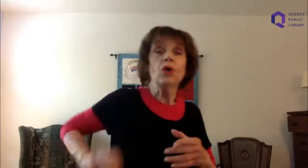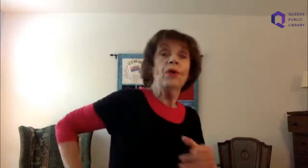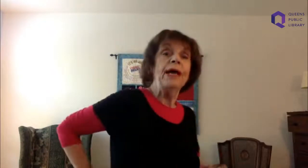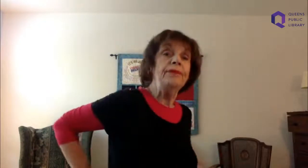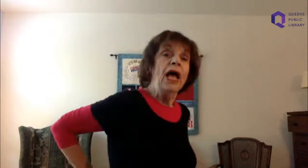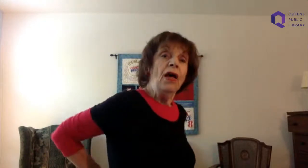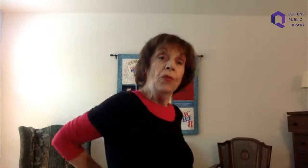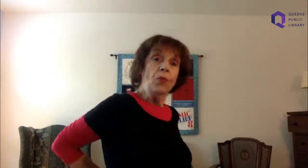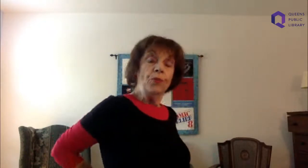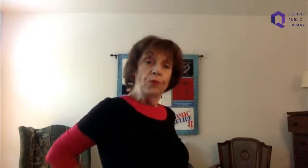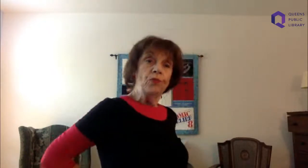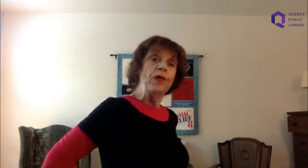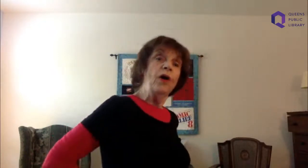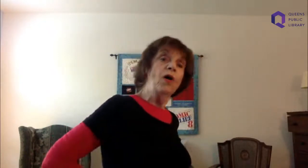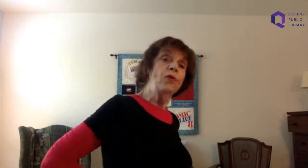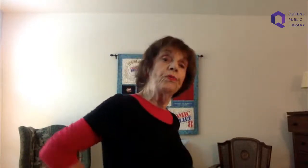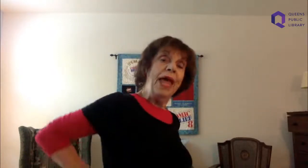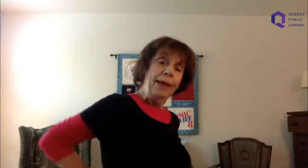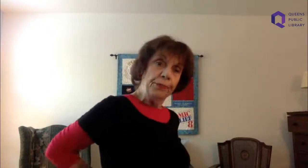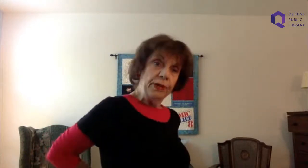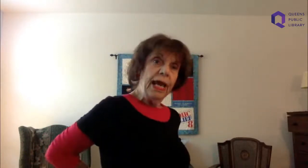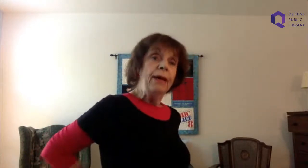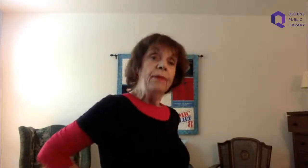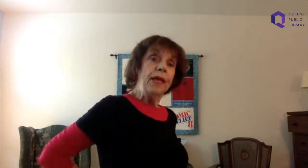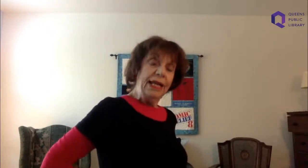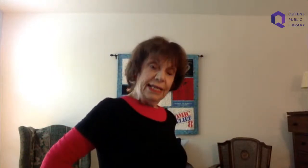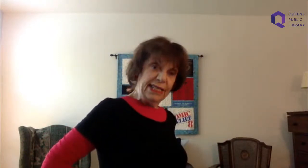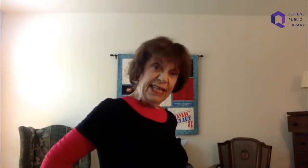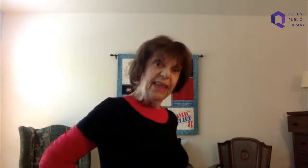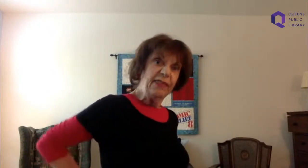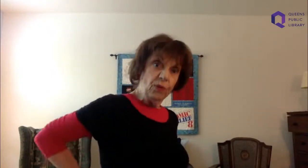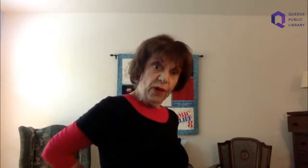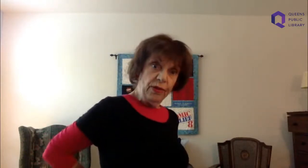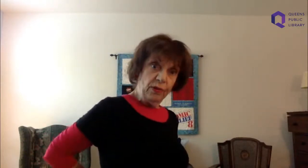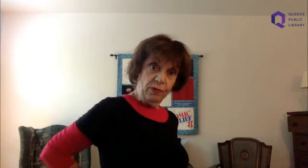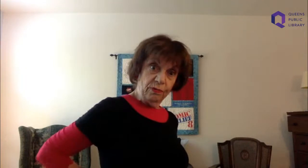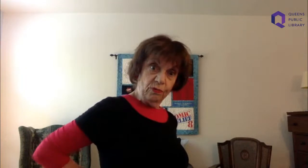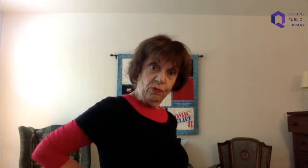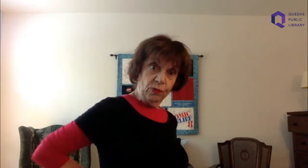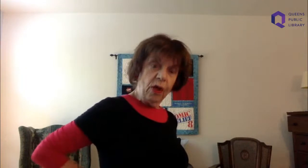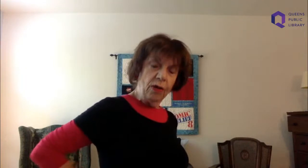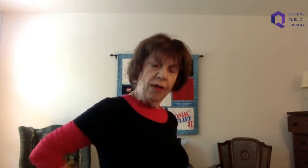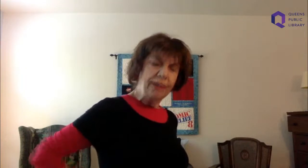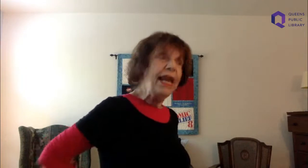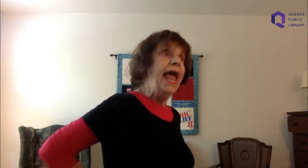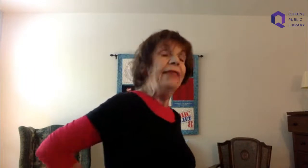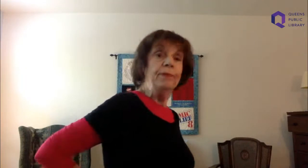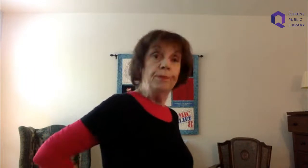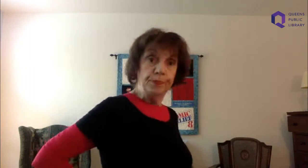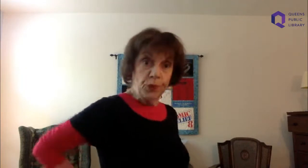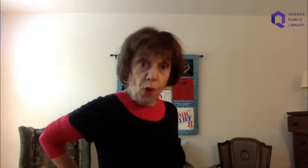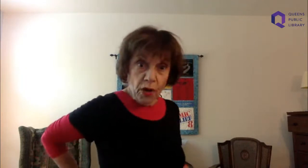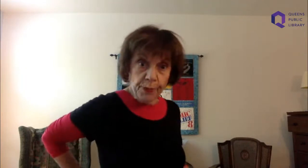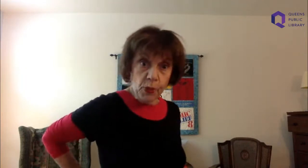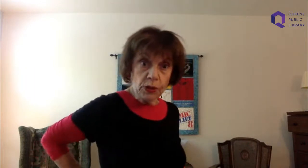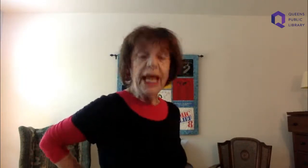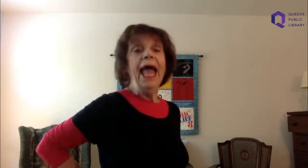grabbed her apron in his teeth, around it, and the dog pulled, and